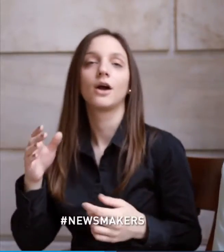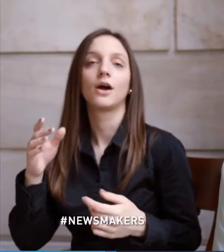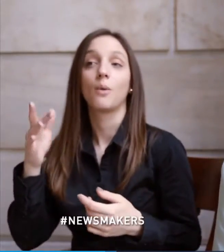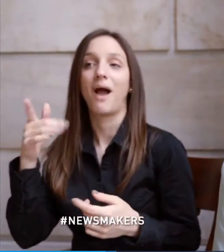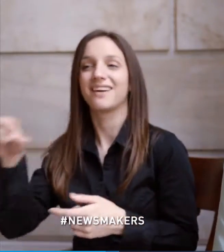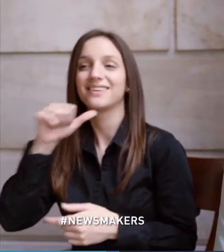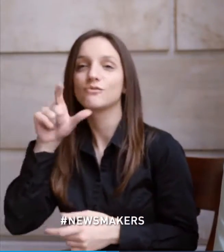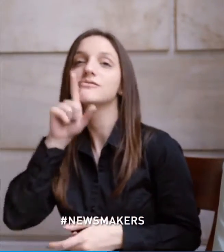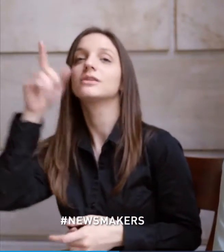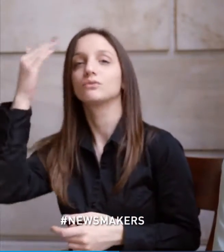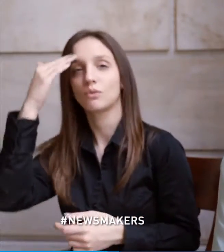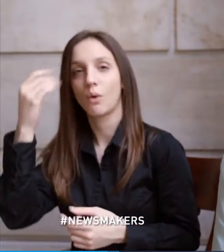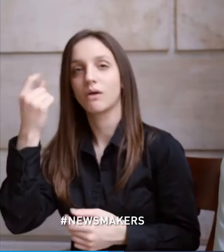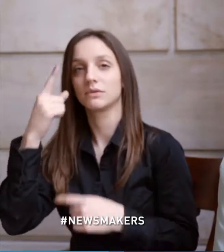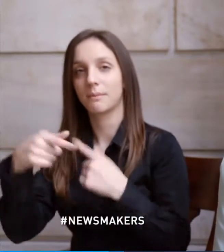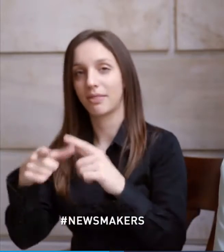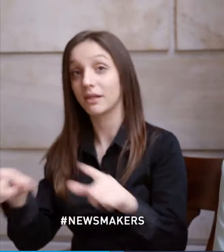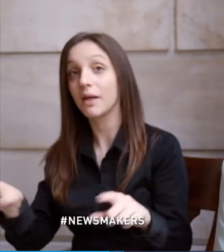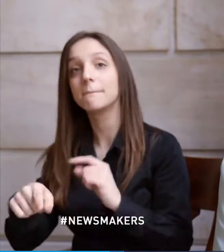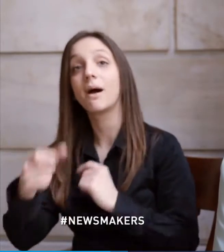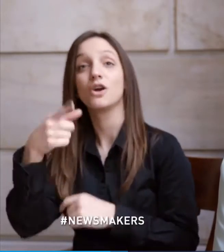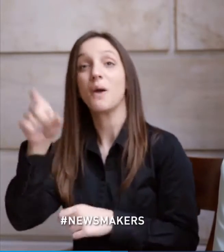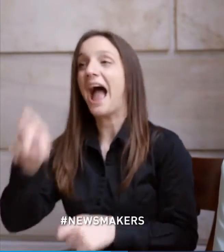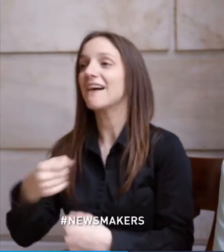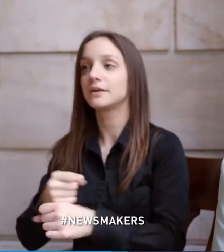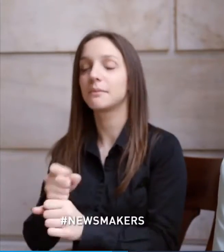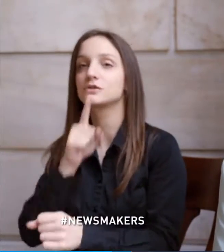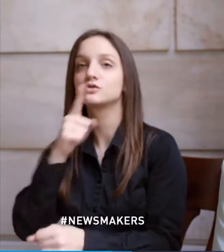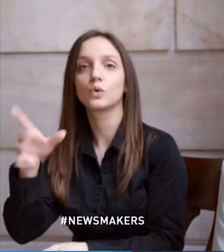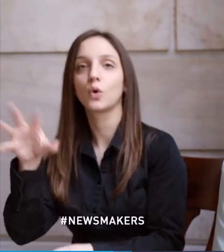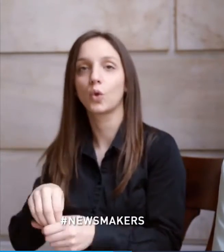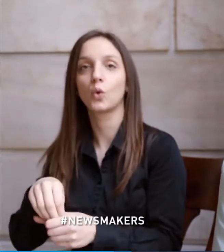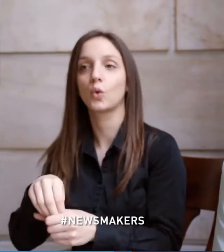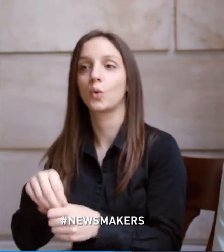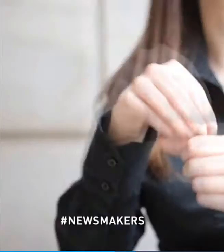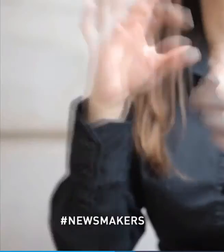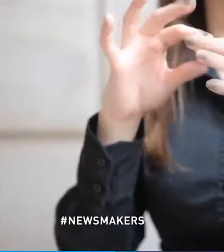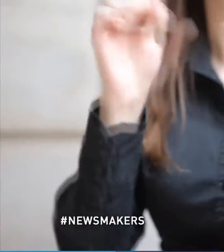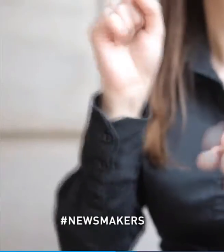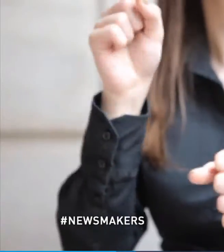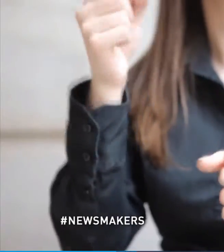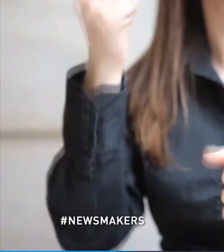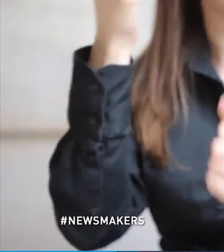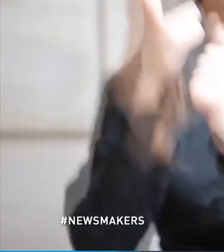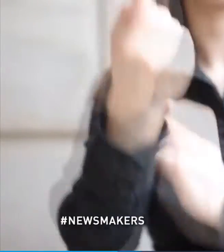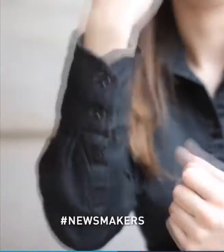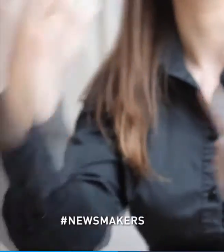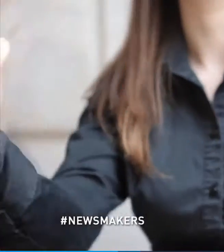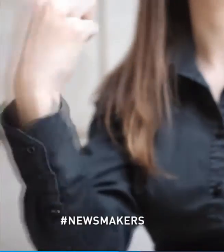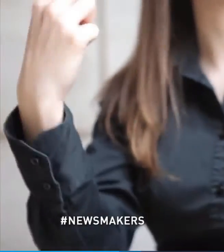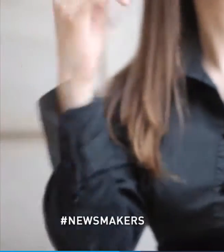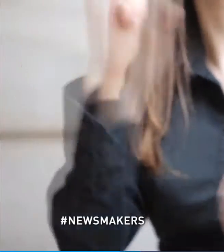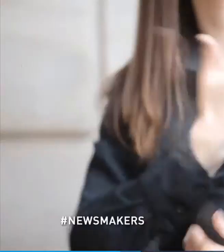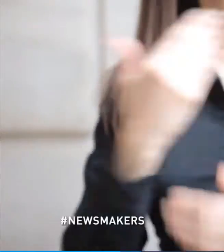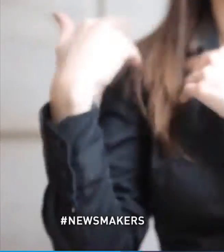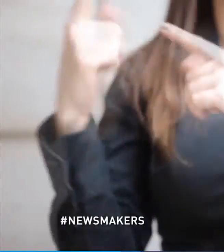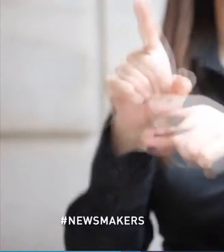And but you have to make sure to include that for everybody. That's part of our jobs as interpreters.